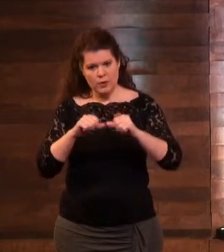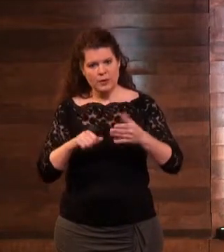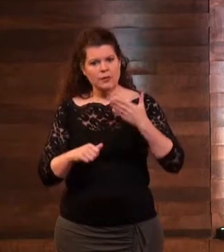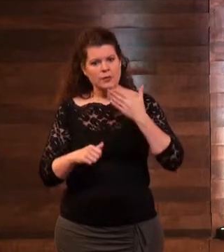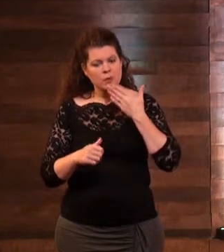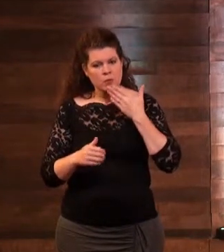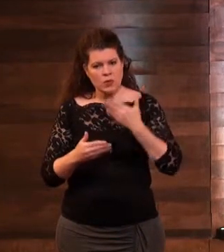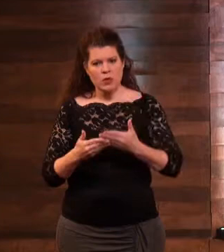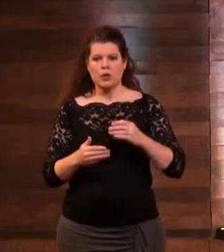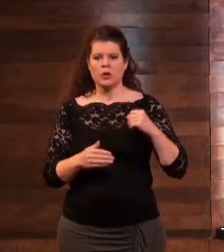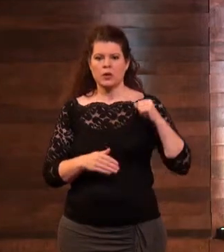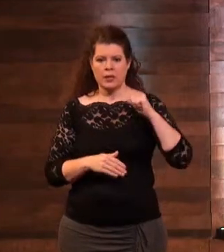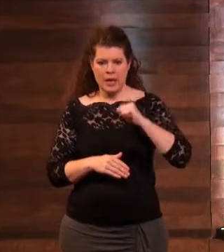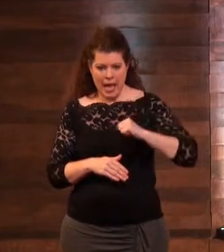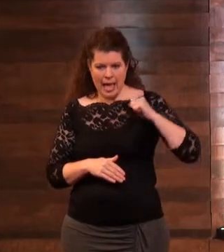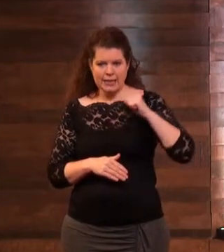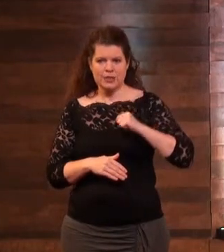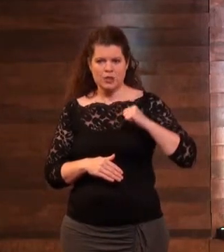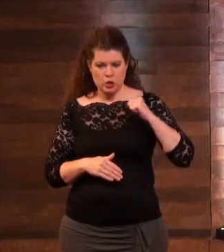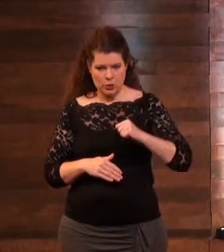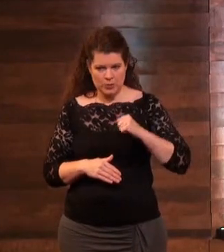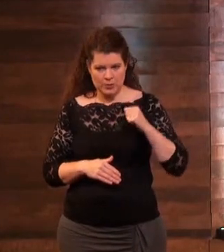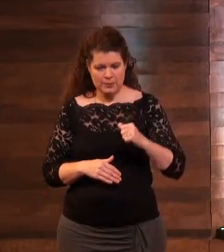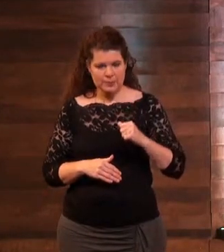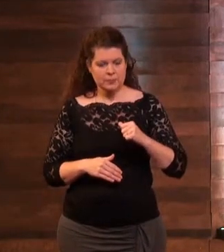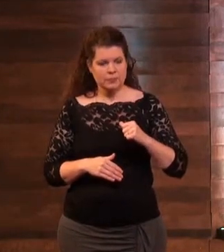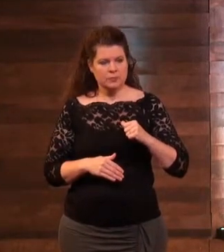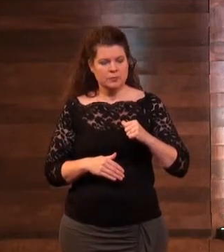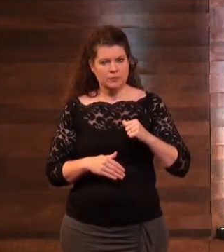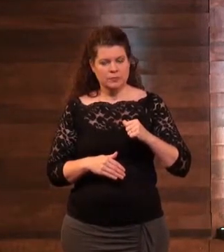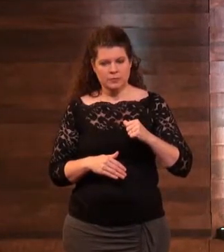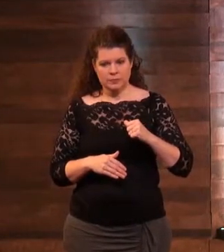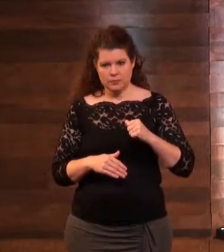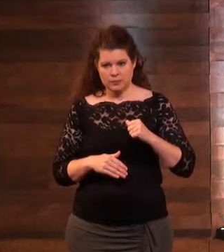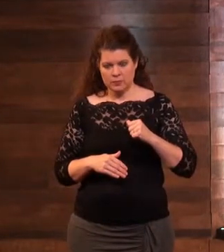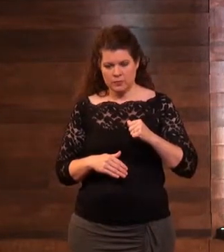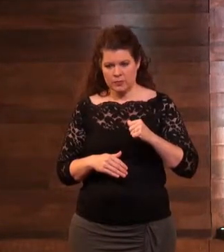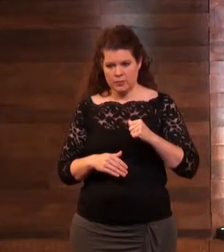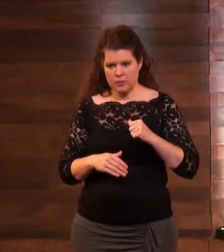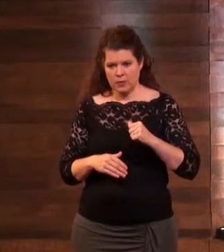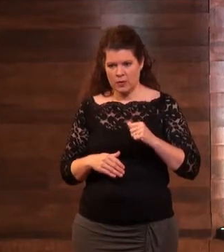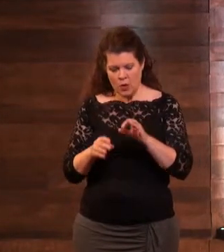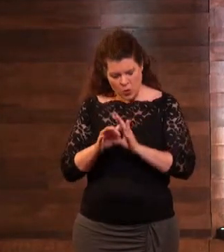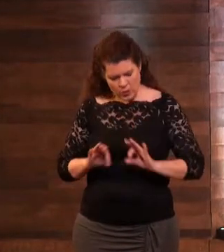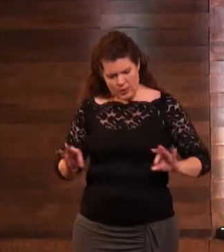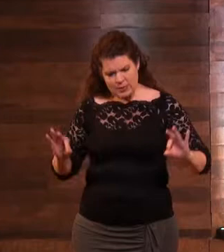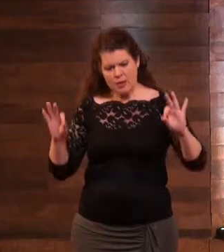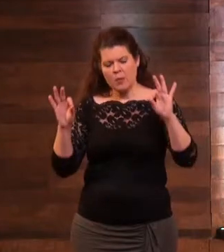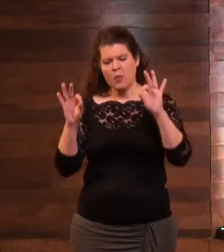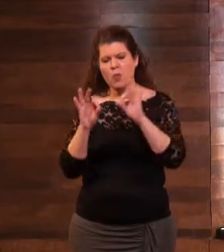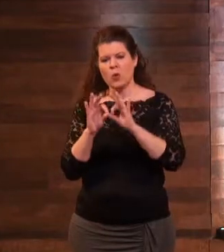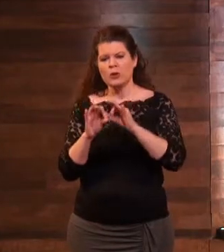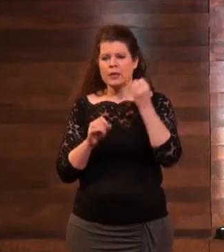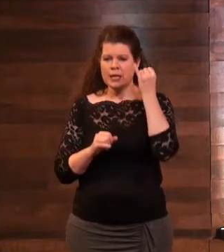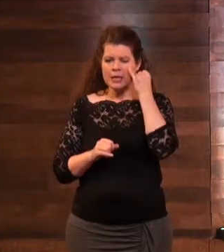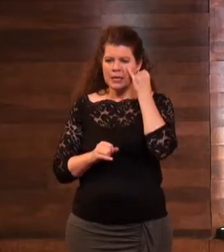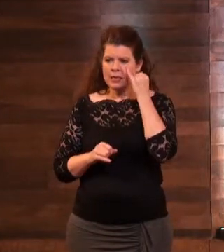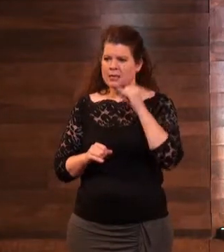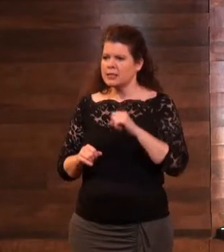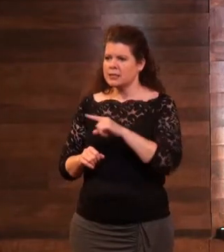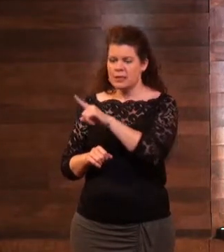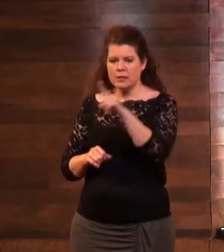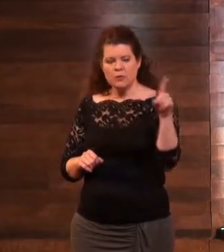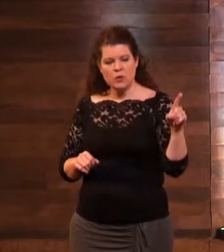See, there's more at stake than the success of the business and the benefit you derive from it. What's more important is if you are operating under